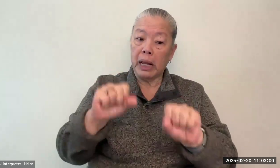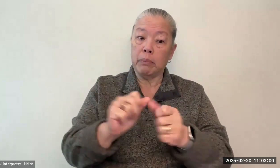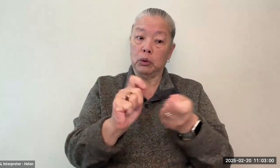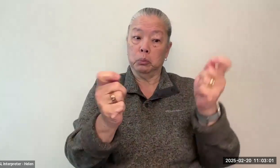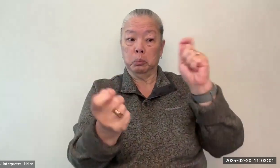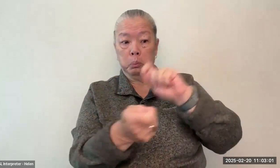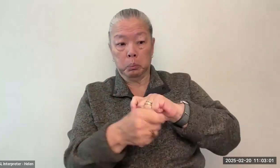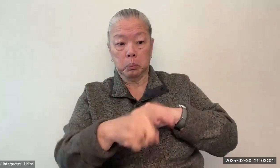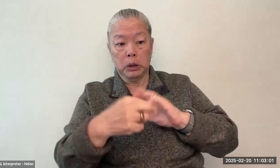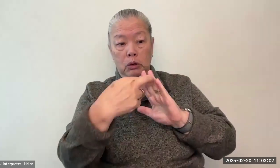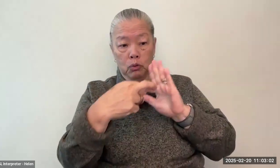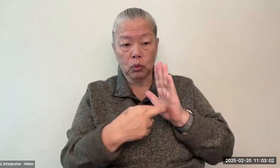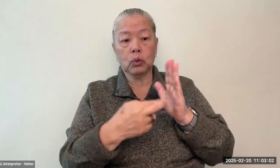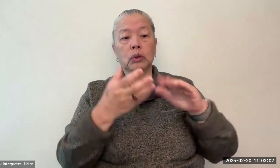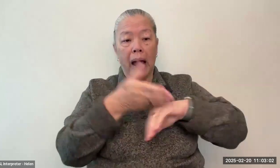are set.